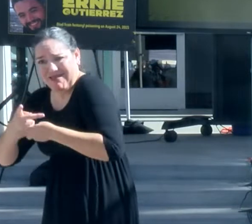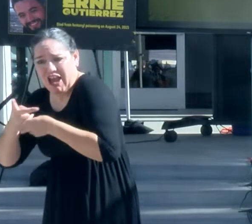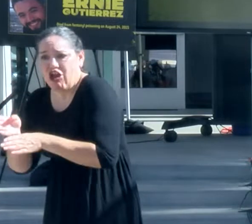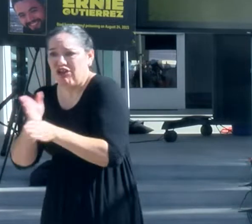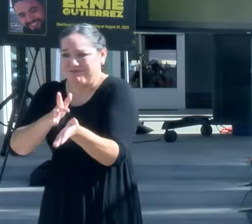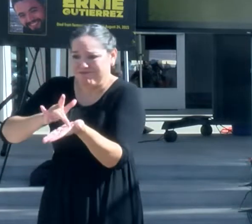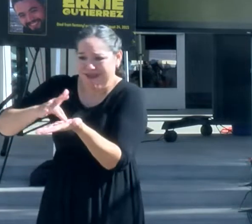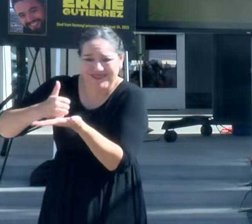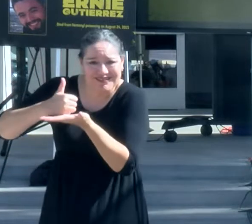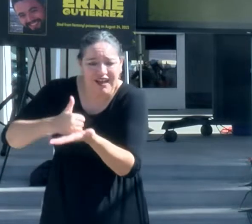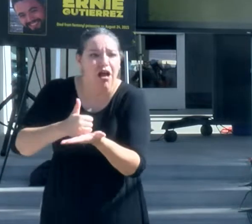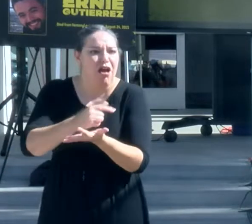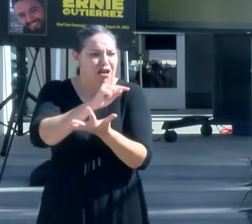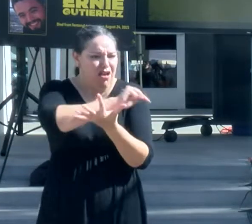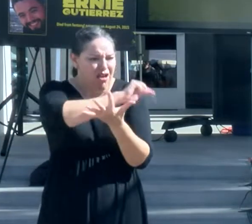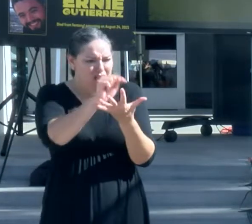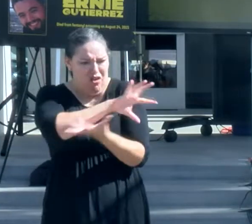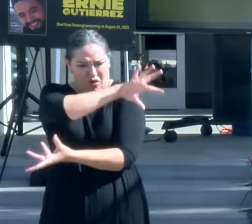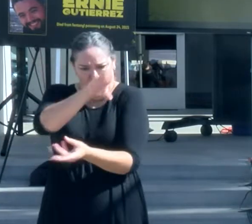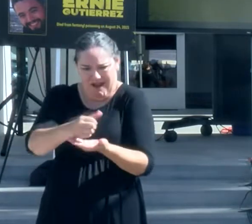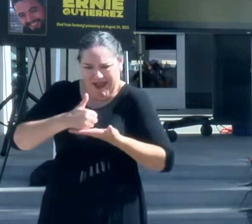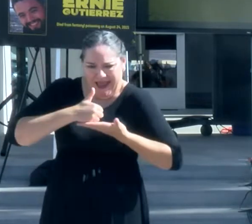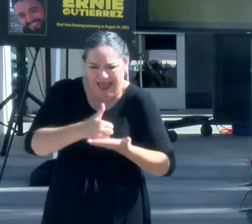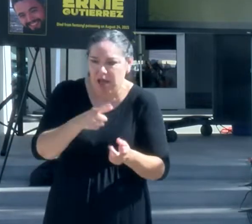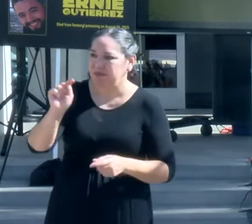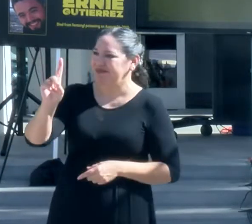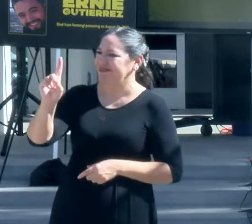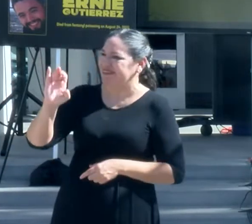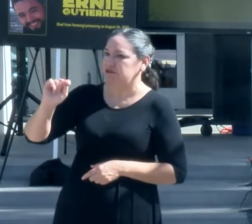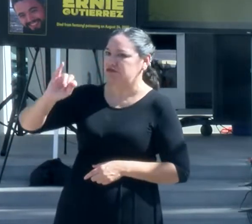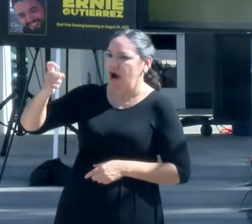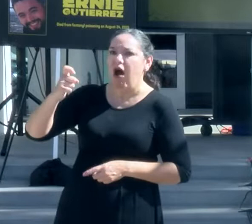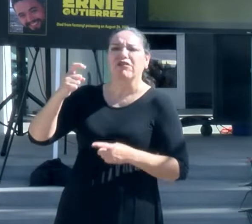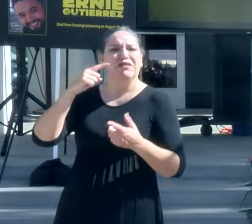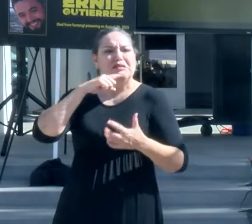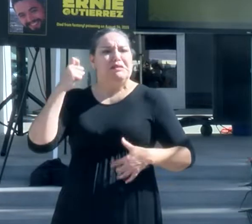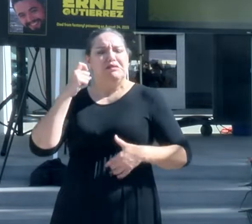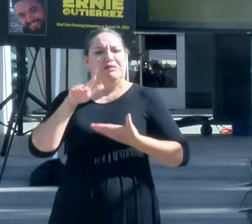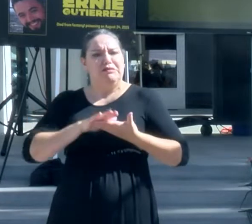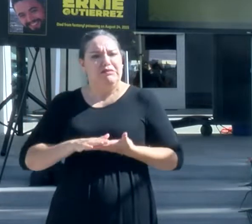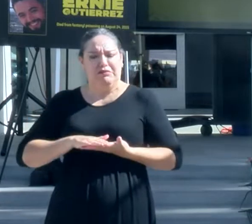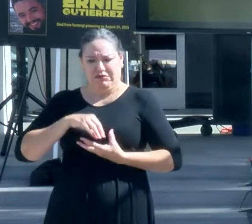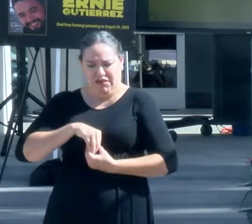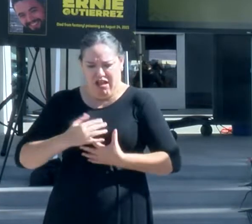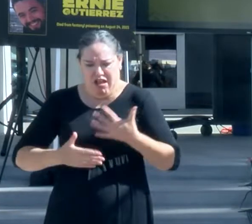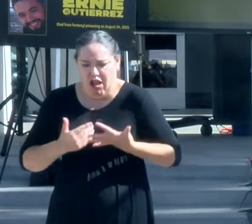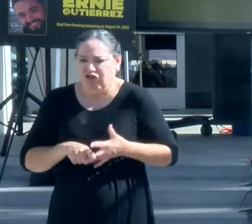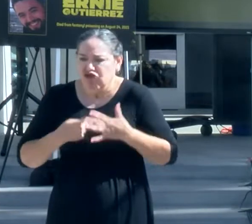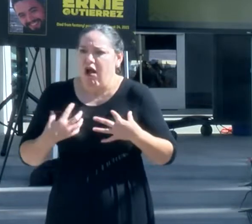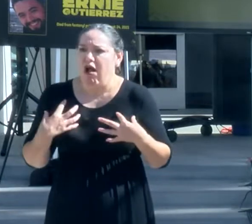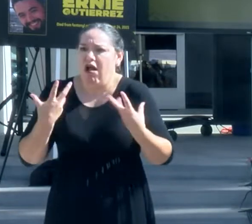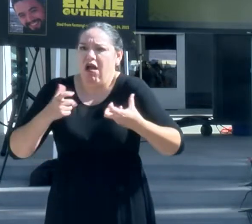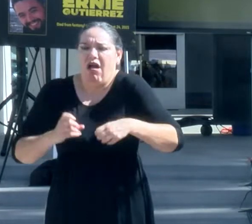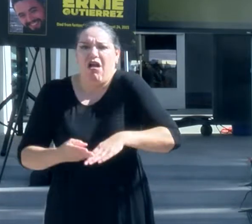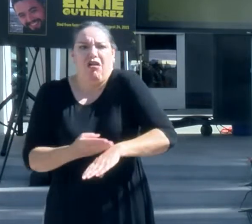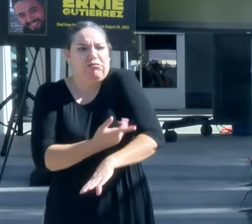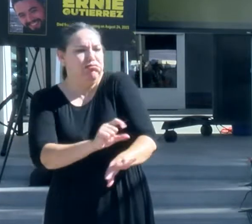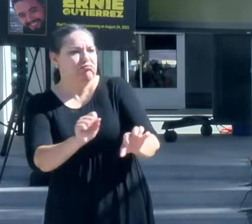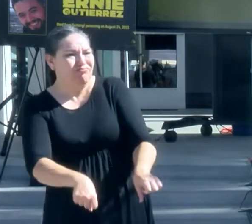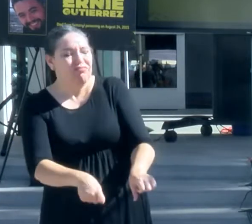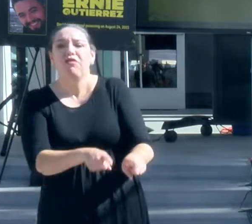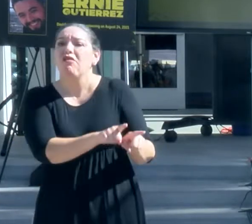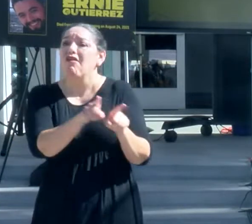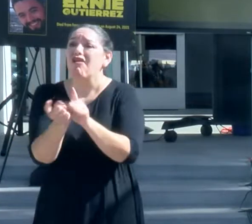medication-assisted treatment to help patients detoxify from drugs and begin their recovery. Behavioral health has also partnered with